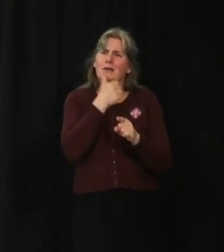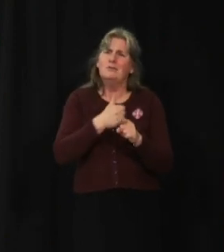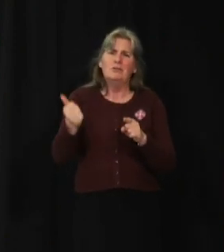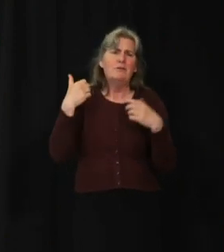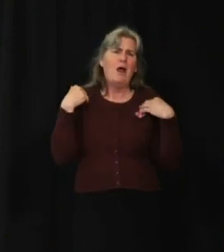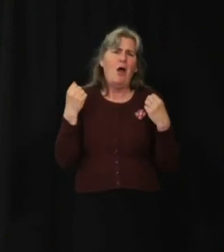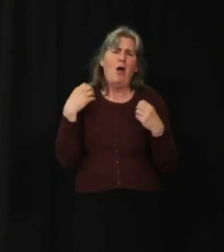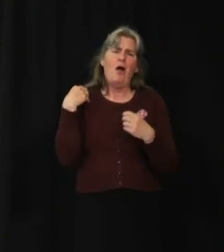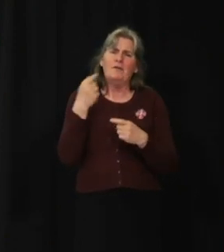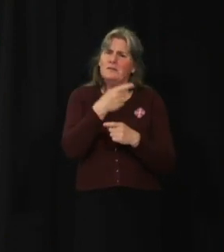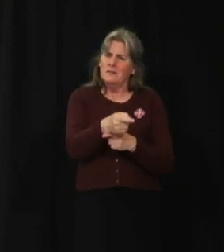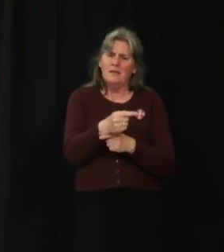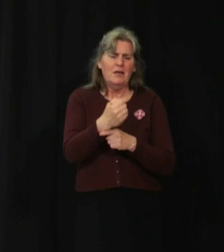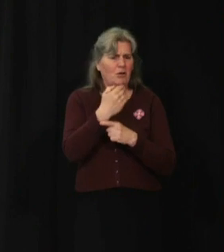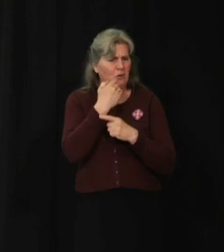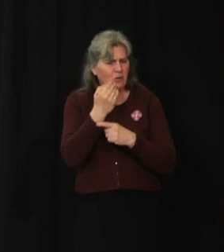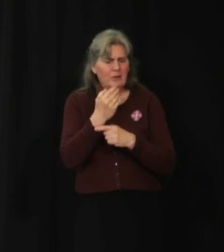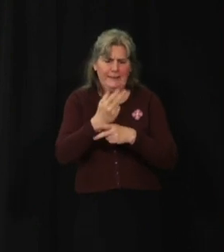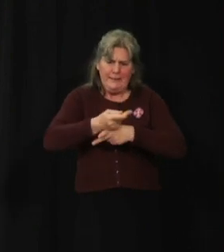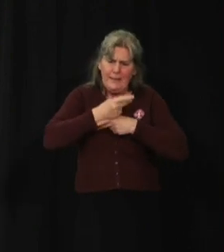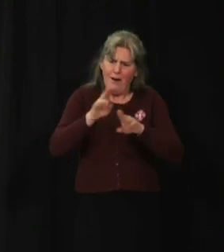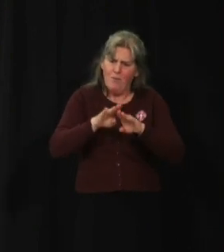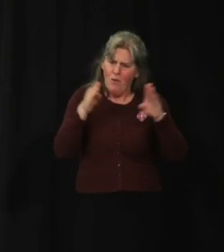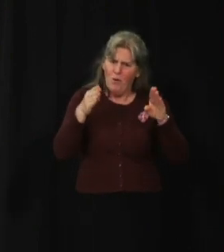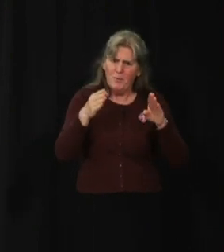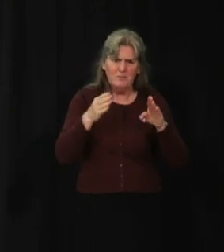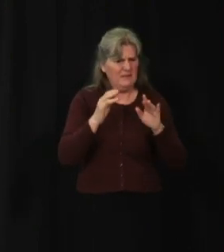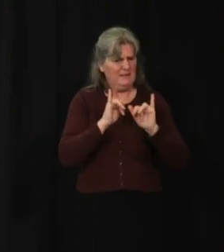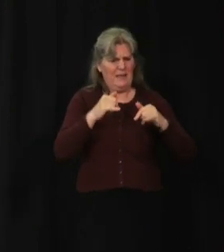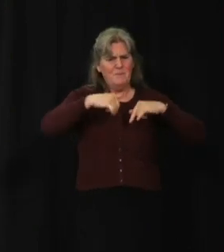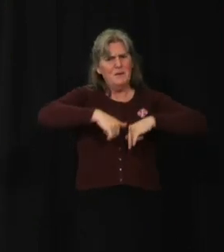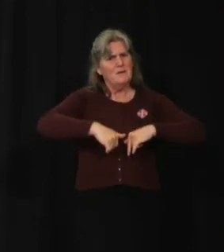allowing us to consider a reopening as of today.